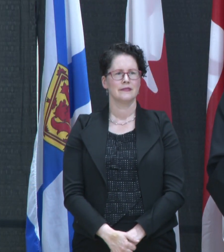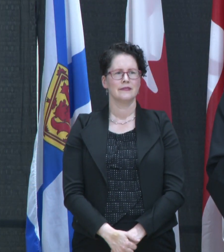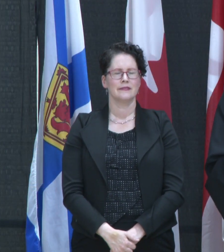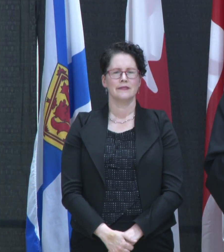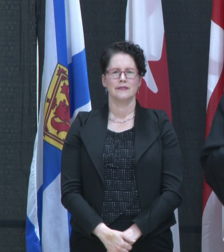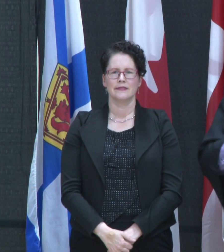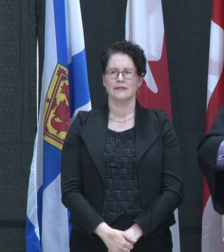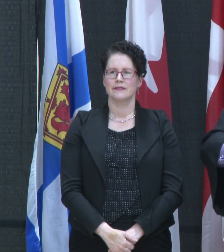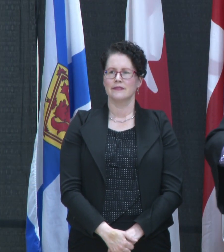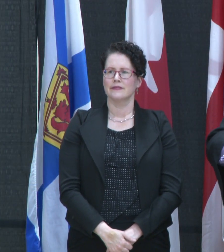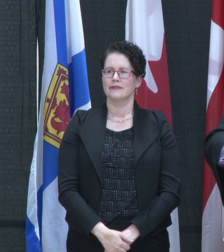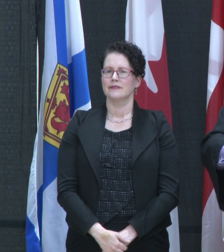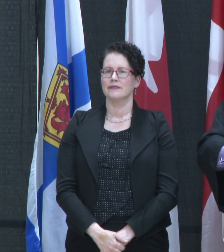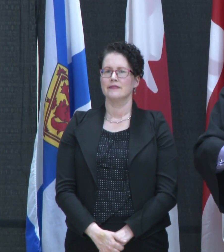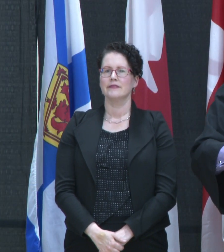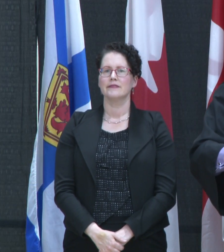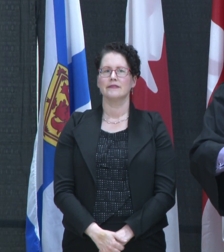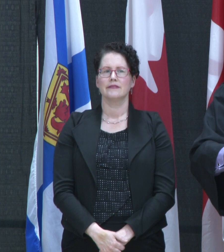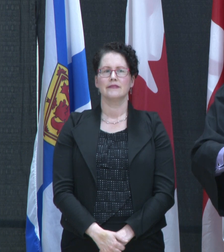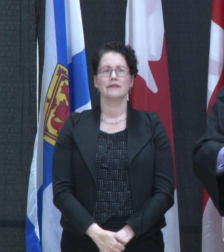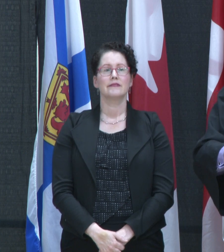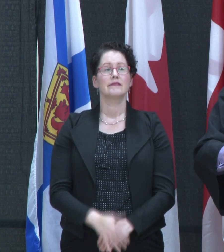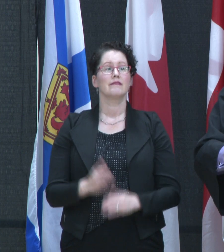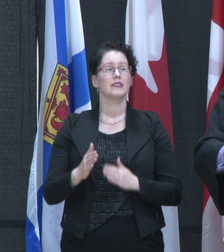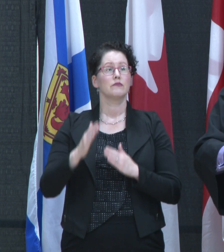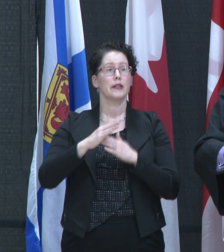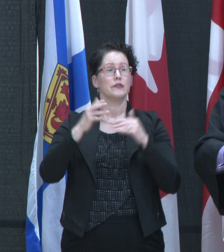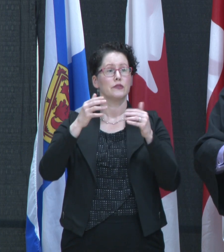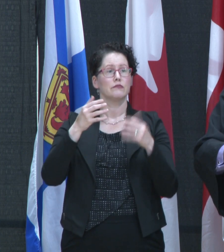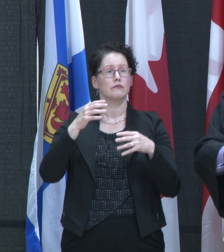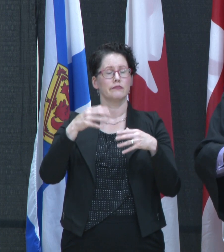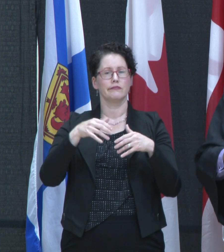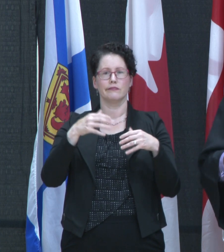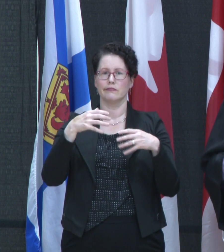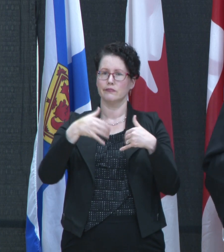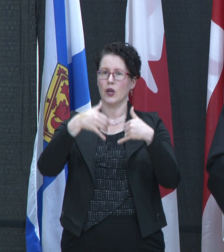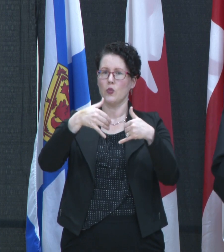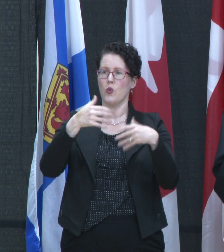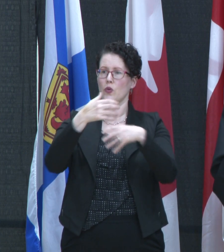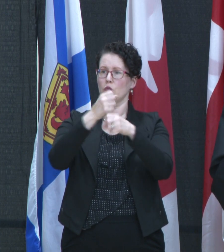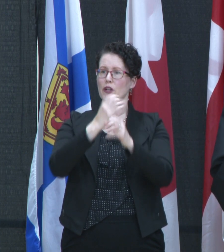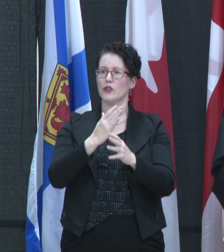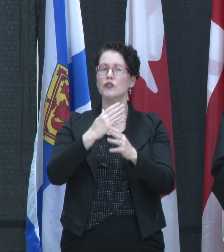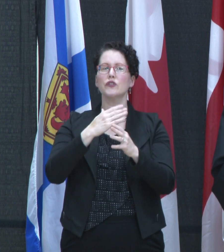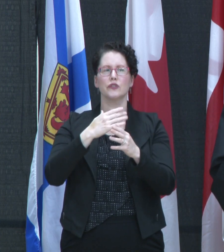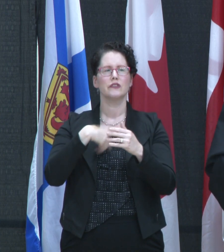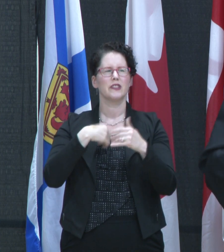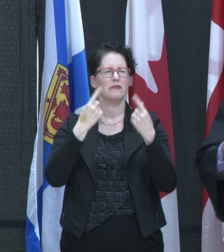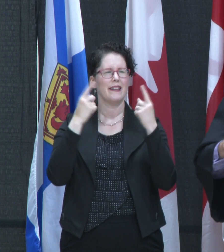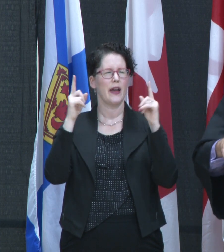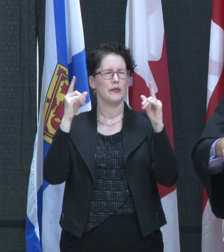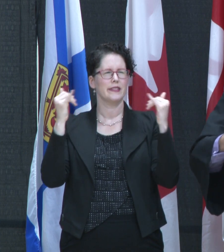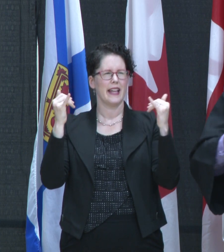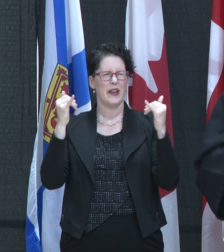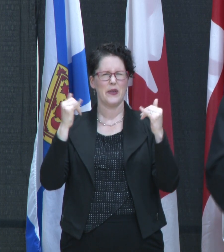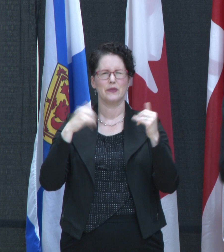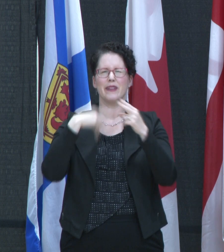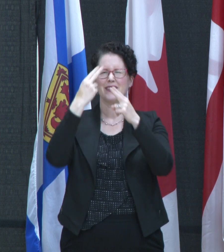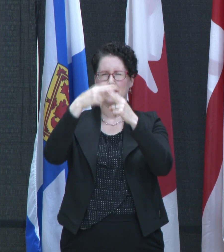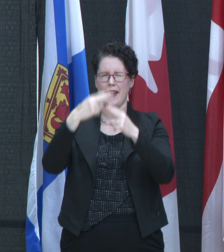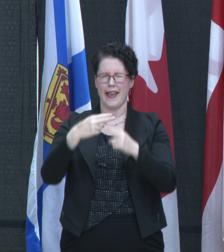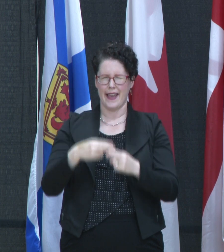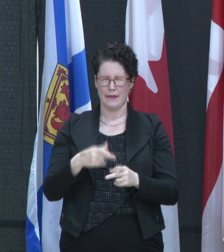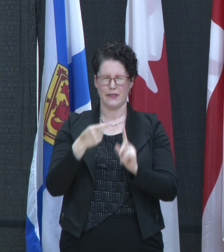It's now my pleasure to announce several of our major award winners whose names appear in the convocation program. I would ask that